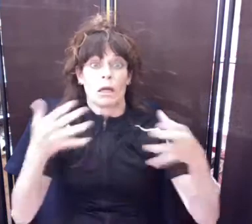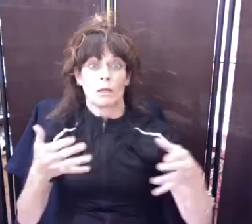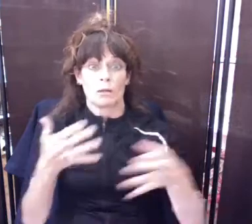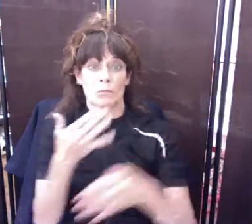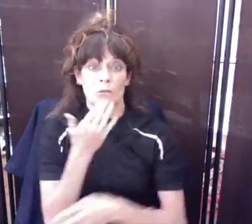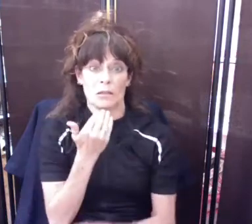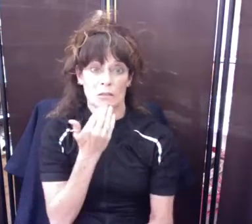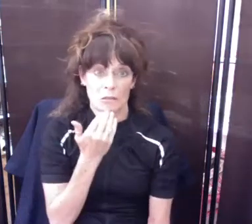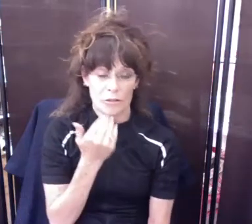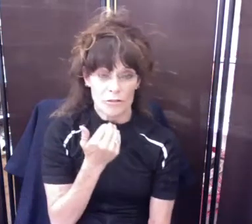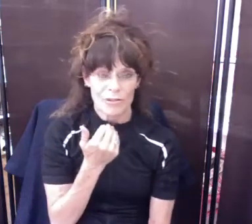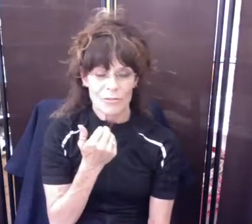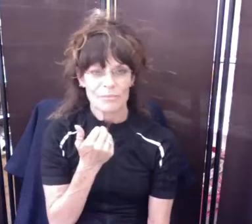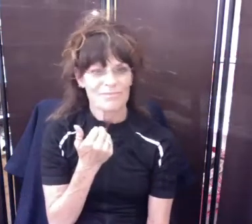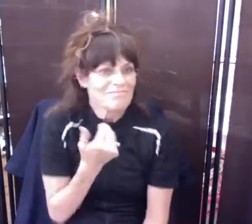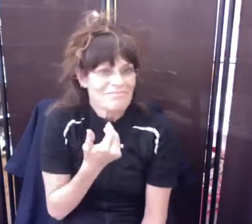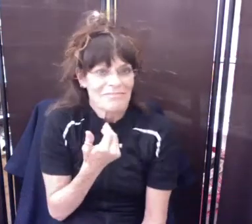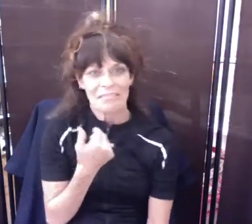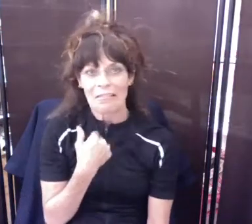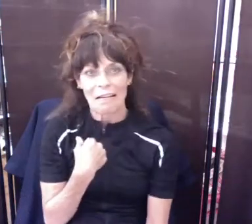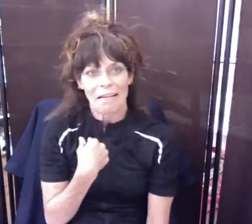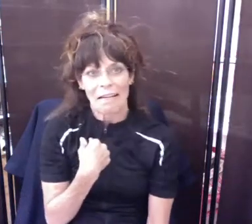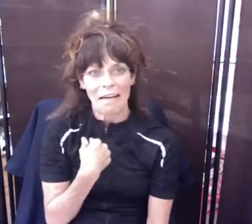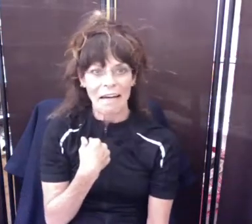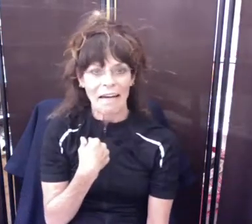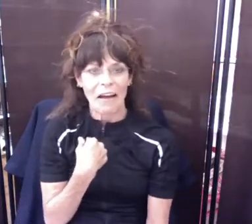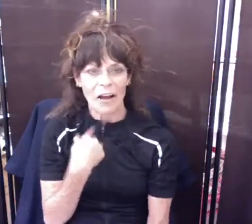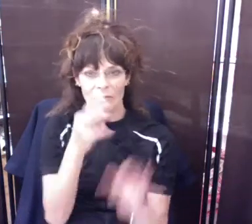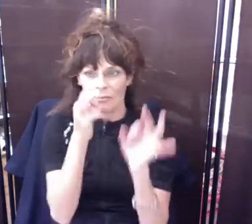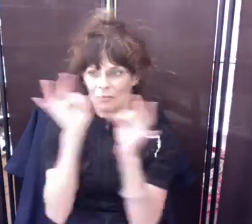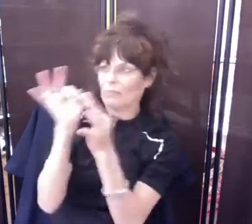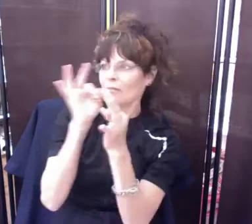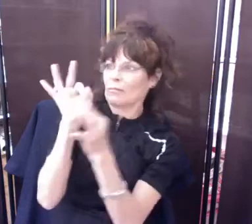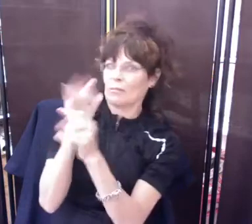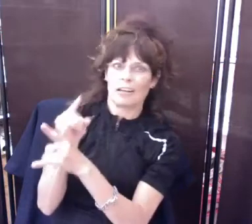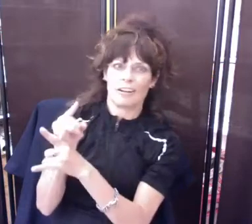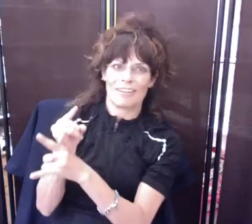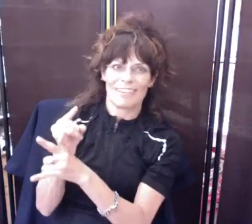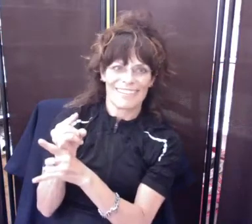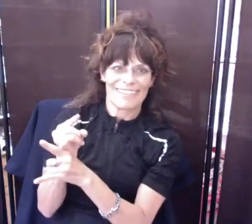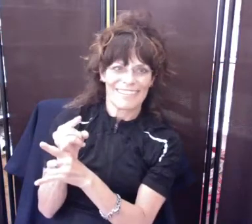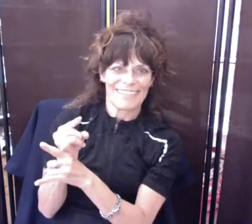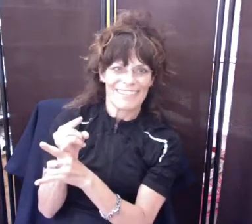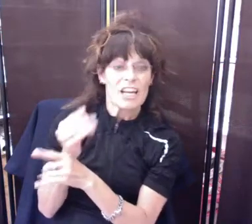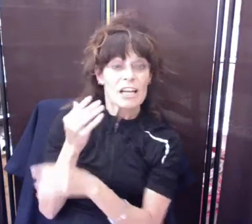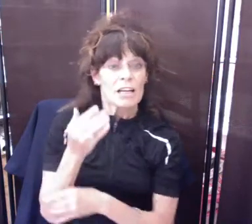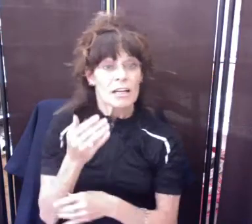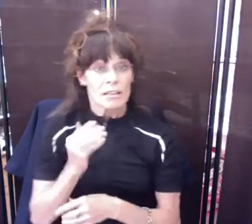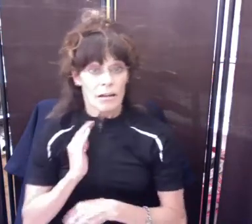I started to become very preoccupied with alcohol. Now, the book Alcoholics Anonymous kind of paints a